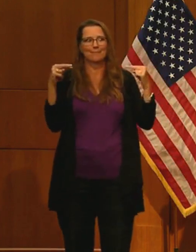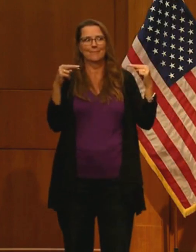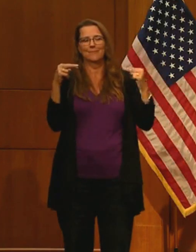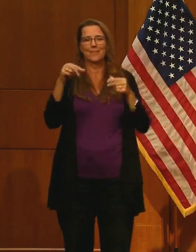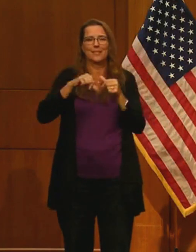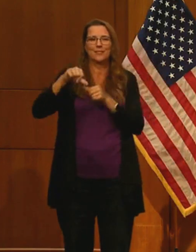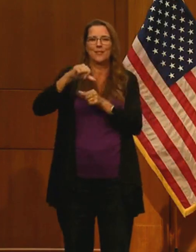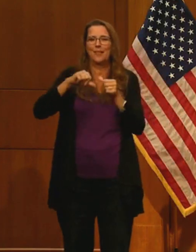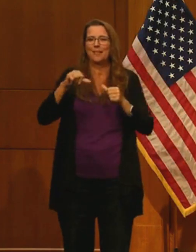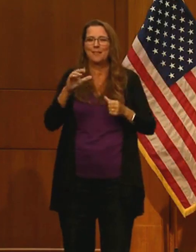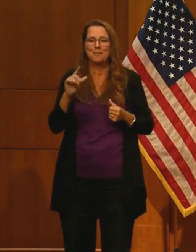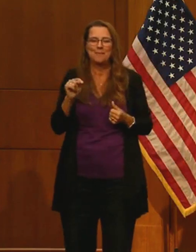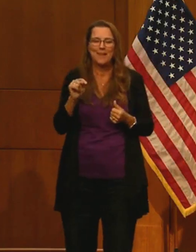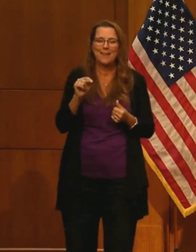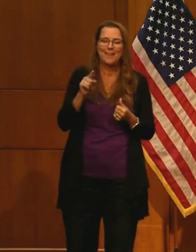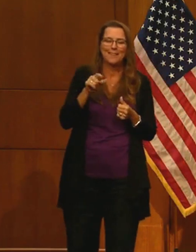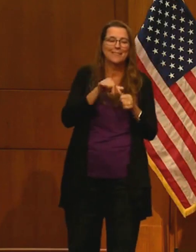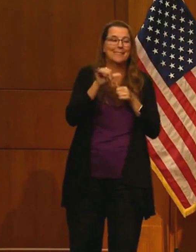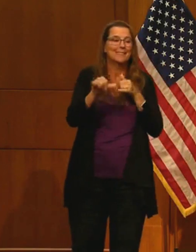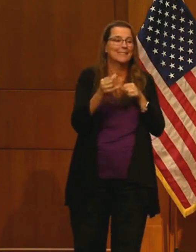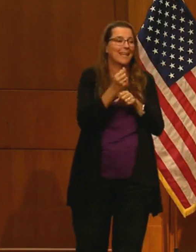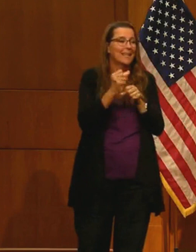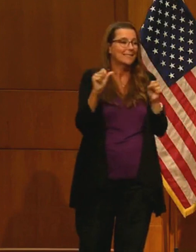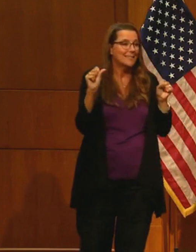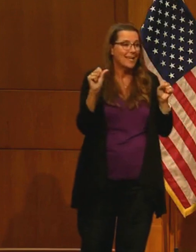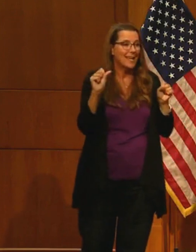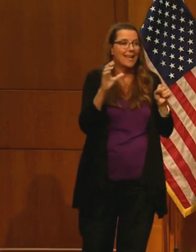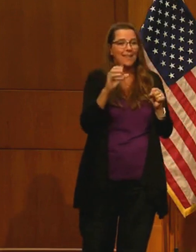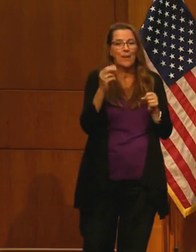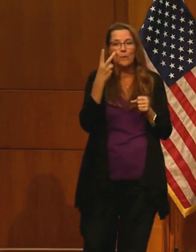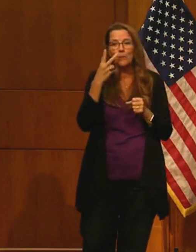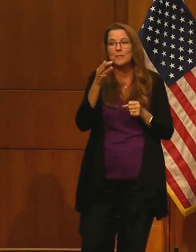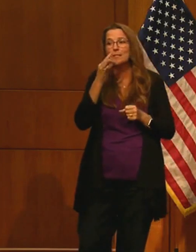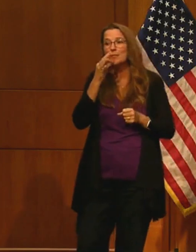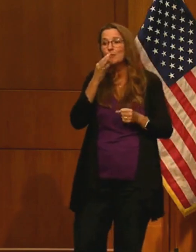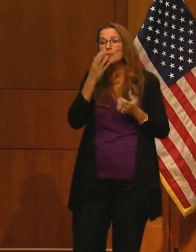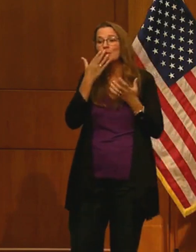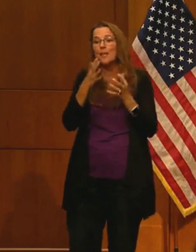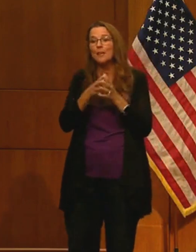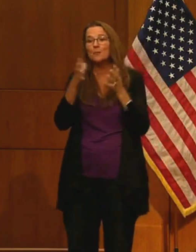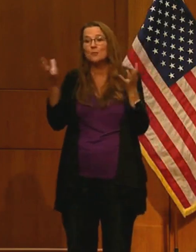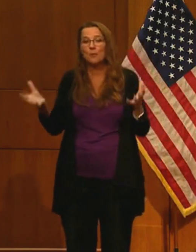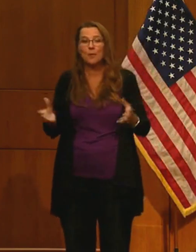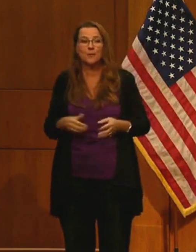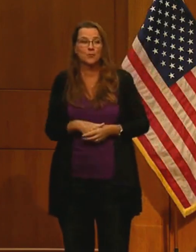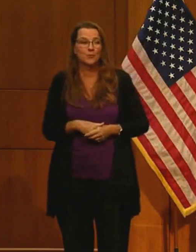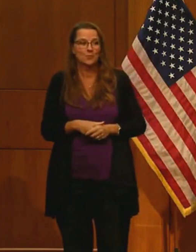other, but you all stay safe, and we will see you soon. Thank you so much.